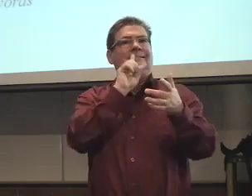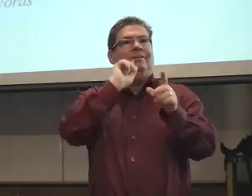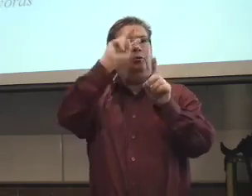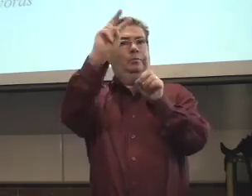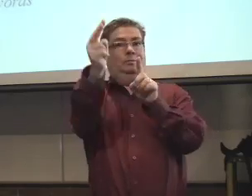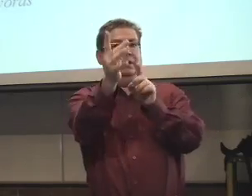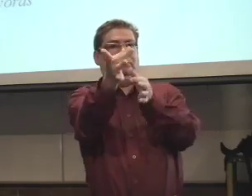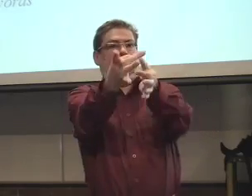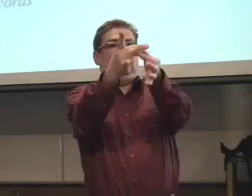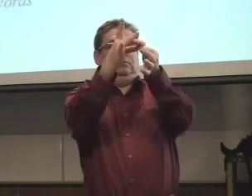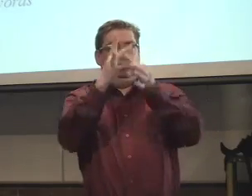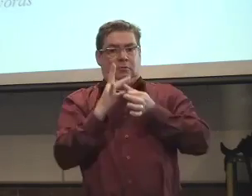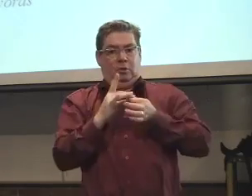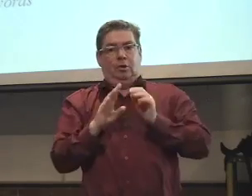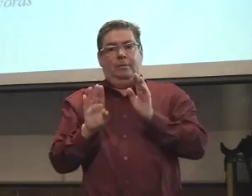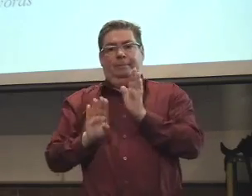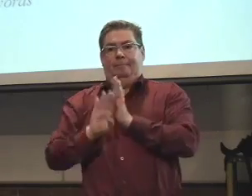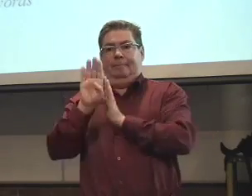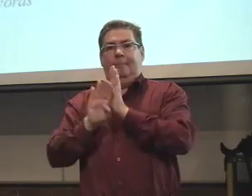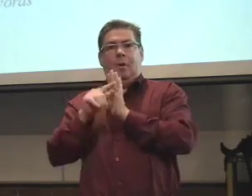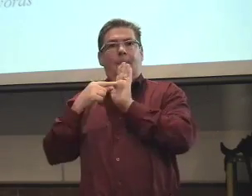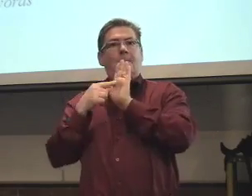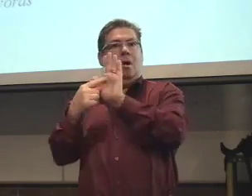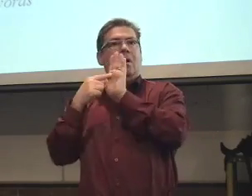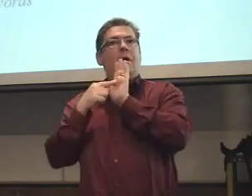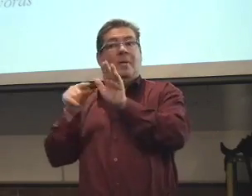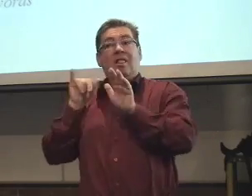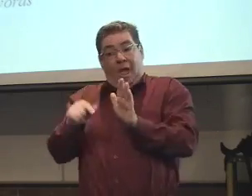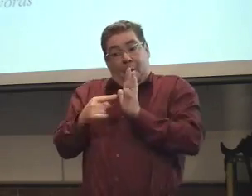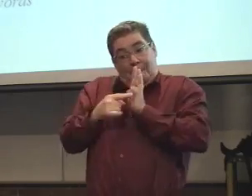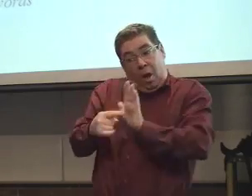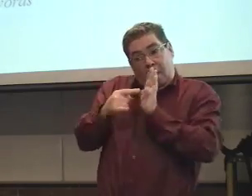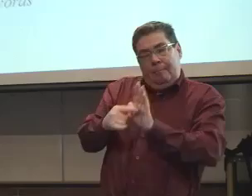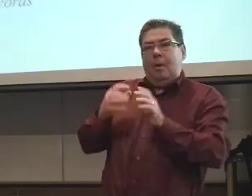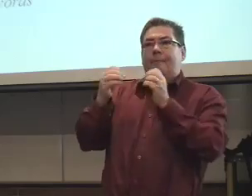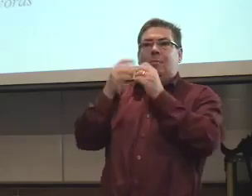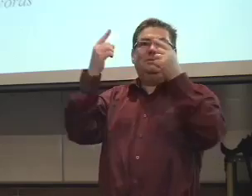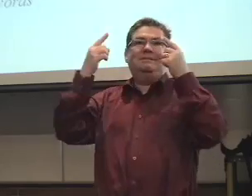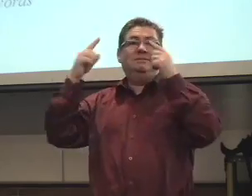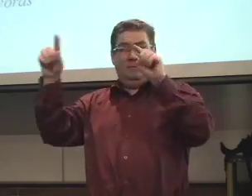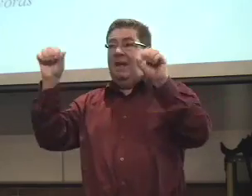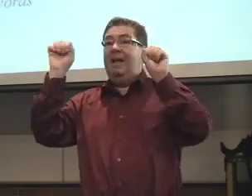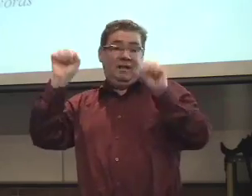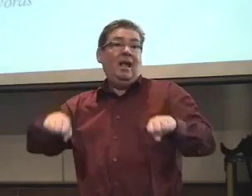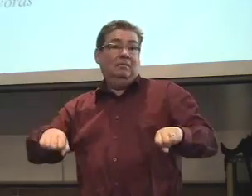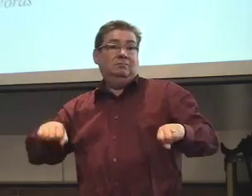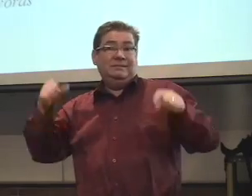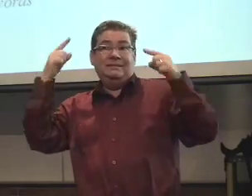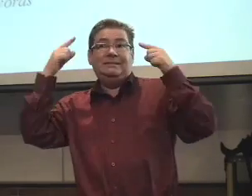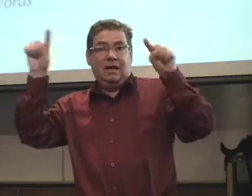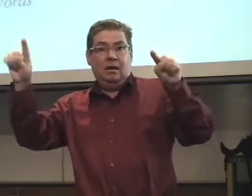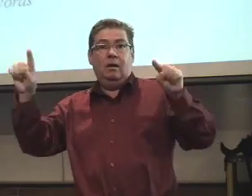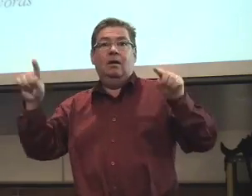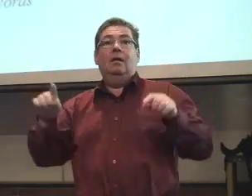there. And these are the programs that we've had success with. So it can be done. It's a lot of fun to do.